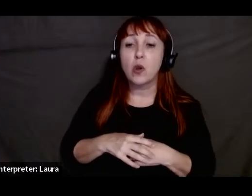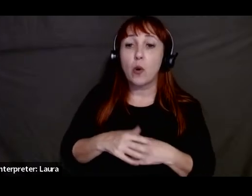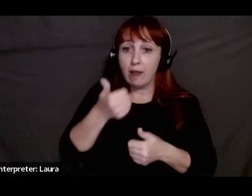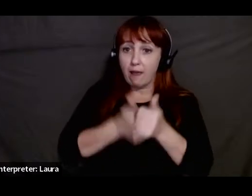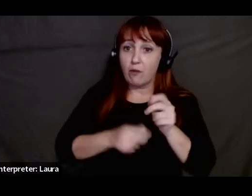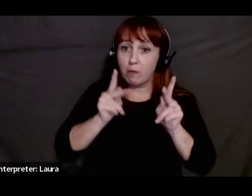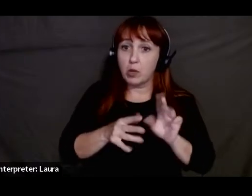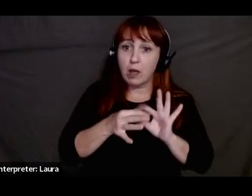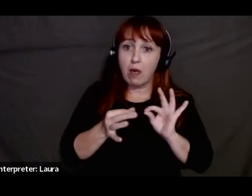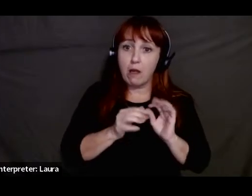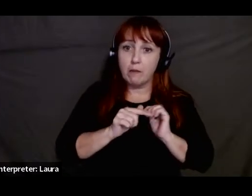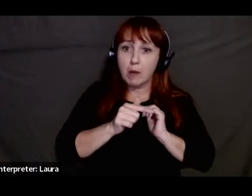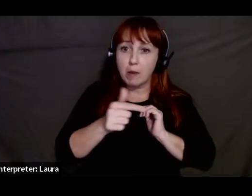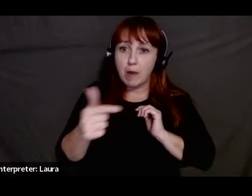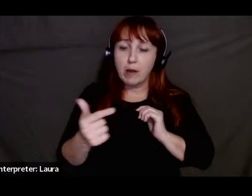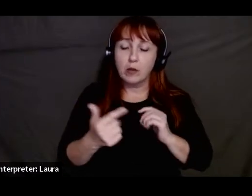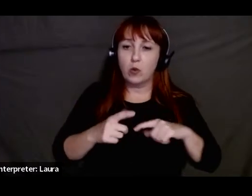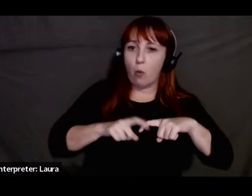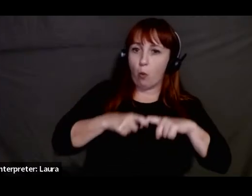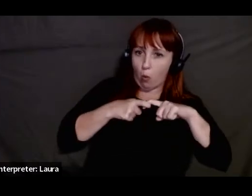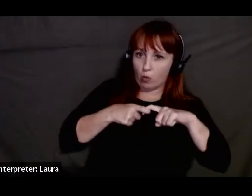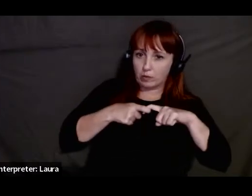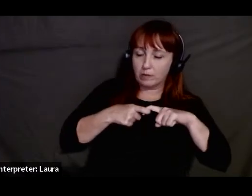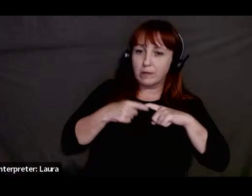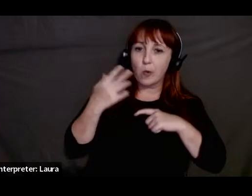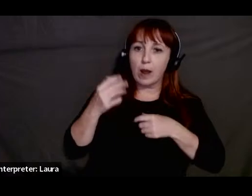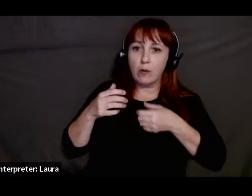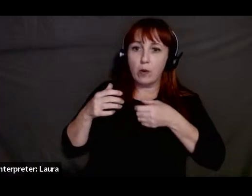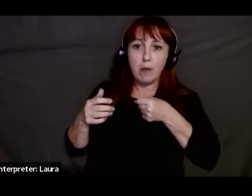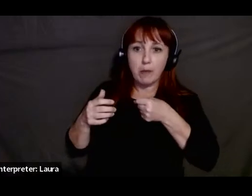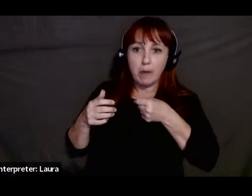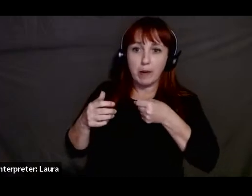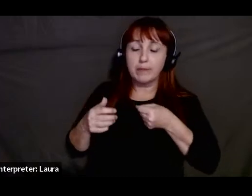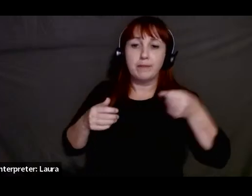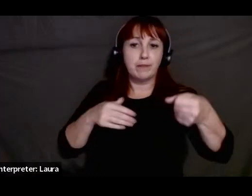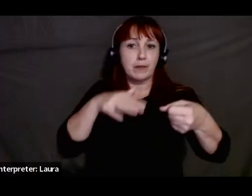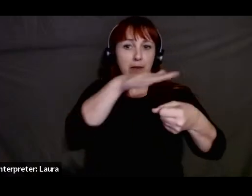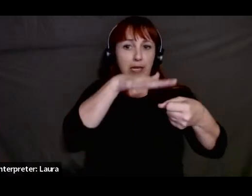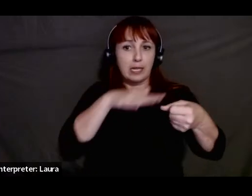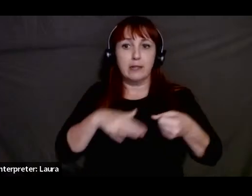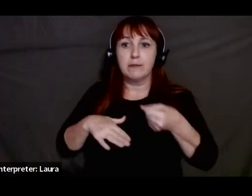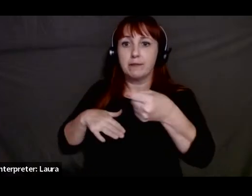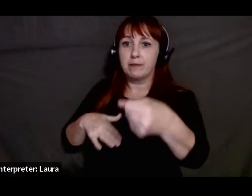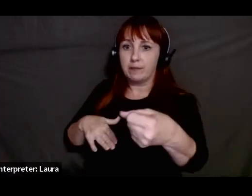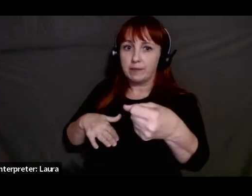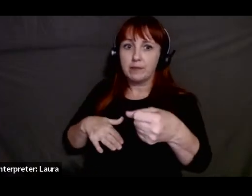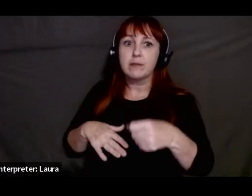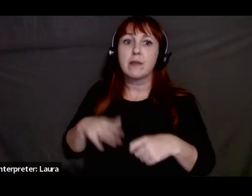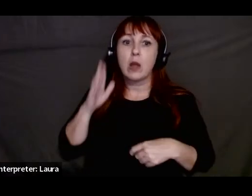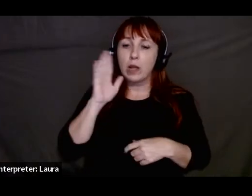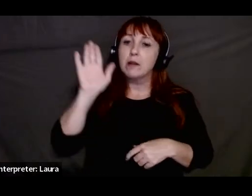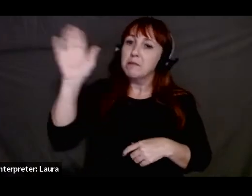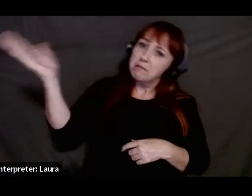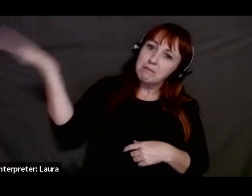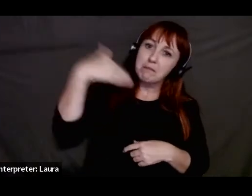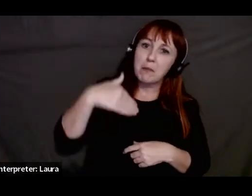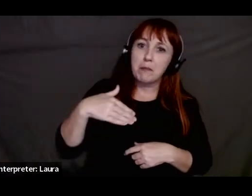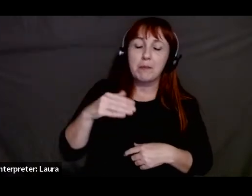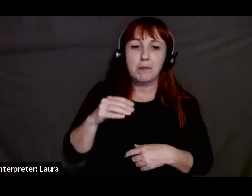because he turns off the microphone when he comes to clean it, so we're not blasted by the sound of that. And then he'll give you a signal that we've turned it